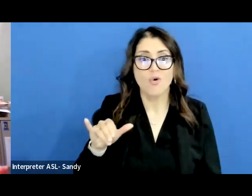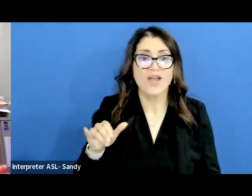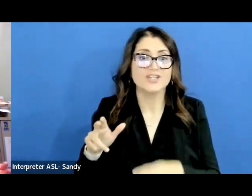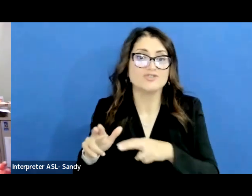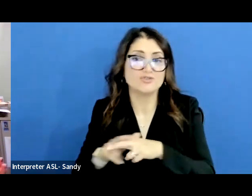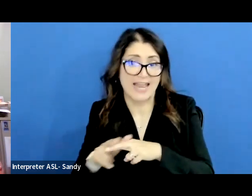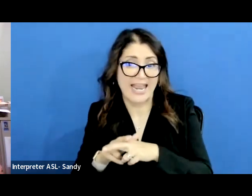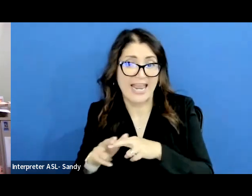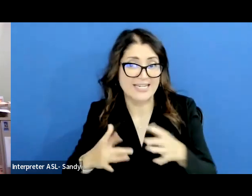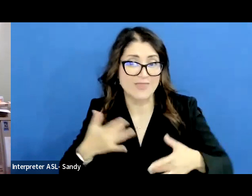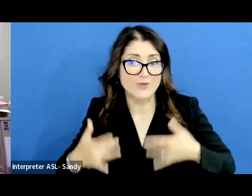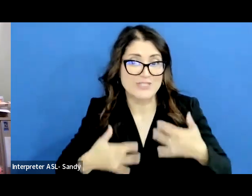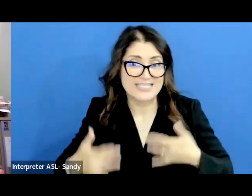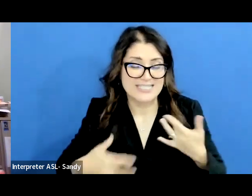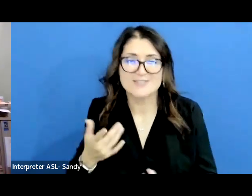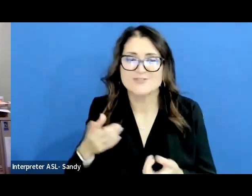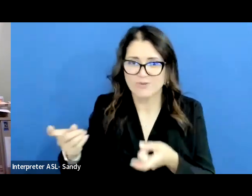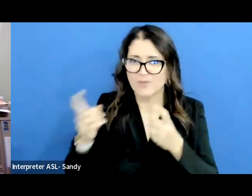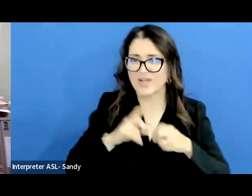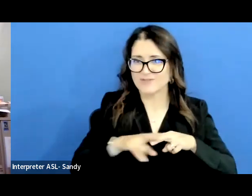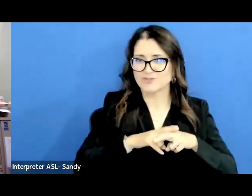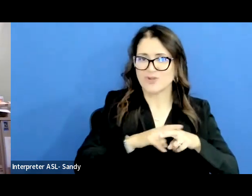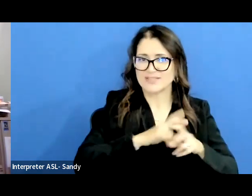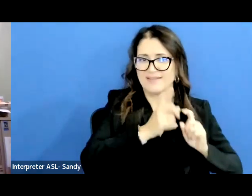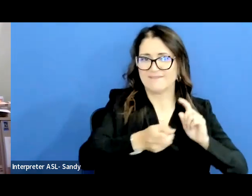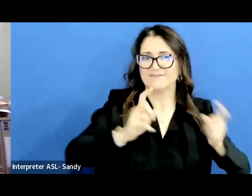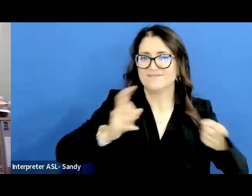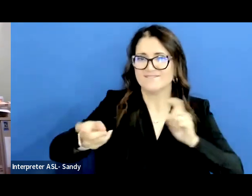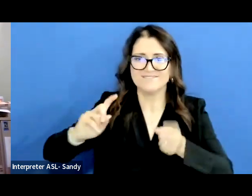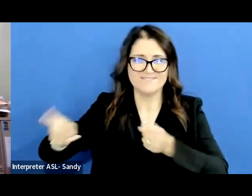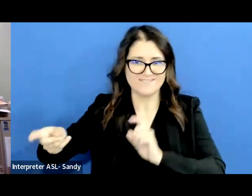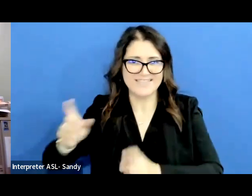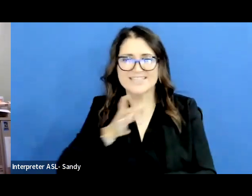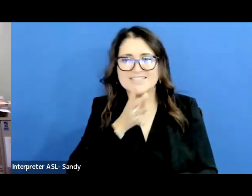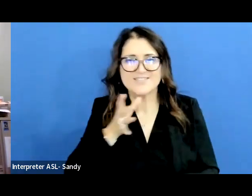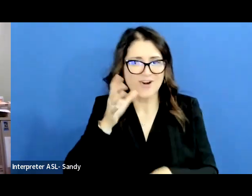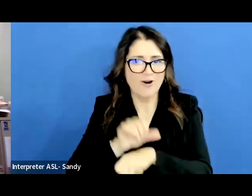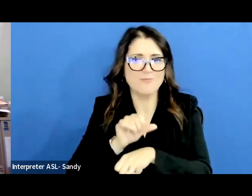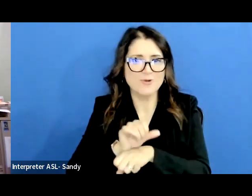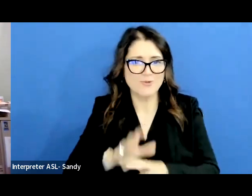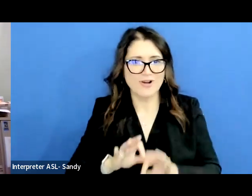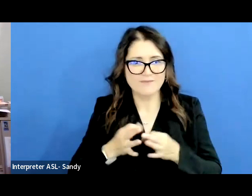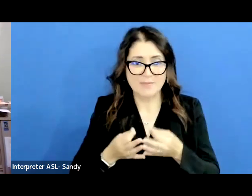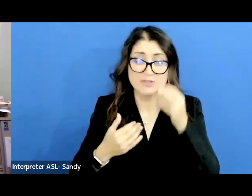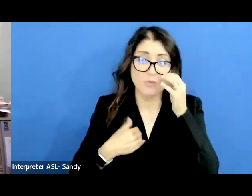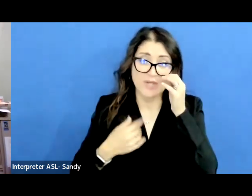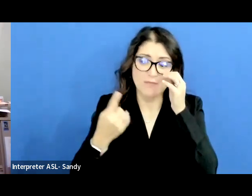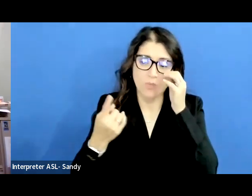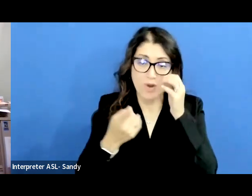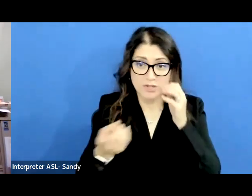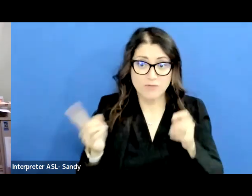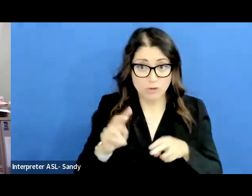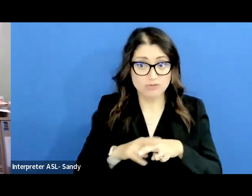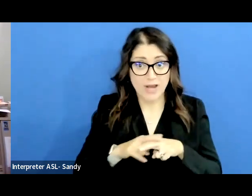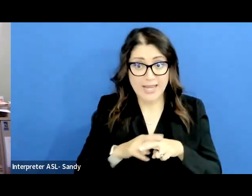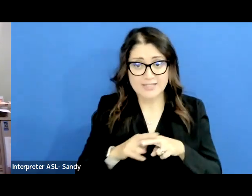often give us trains to give away to farm worker families. So we had one of those trains, and we gave